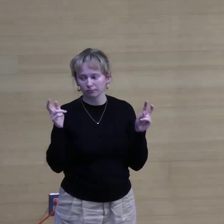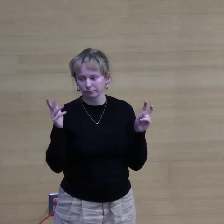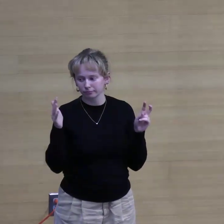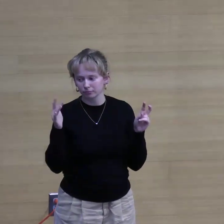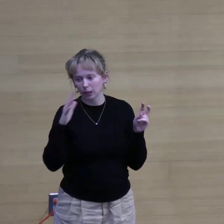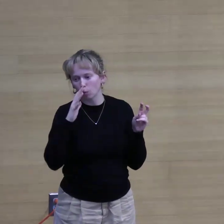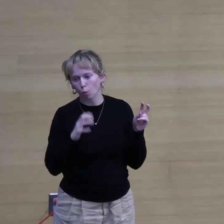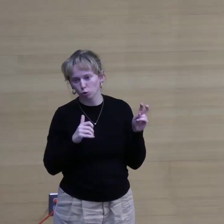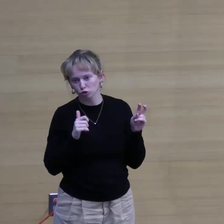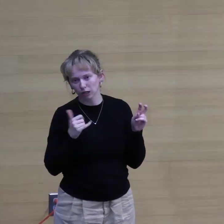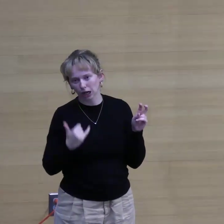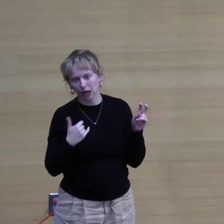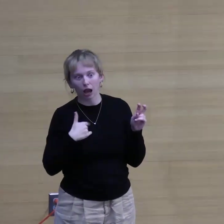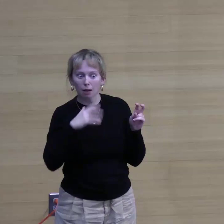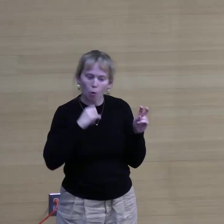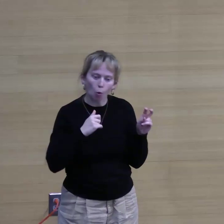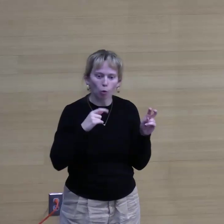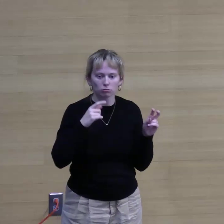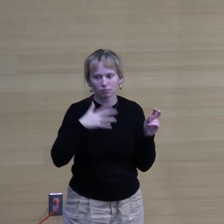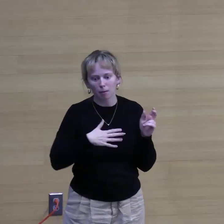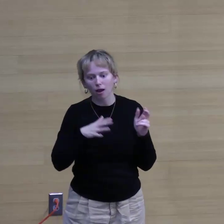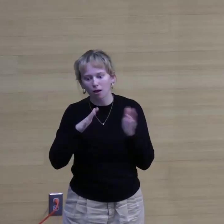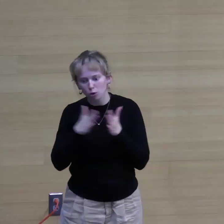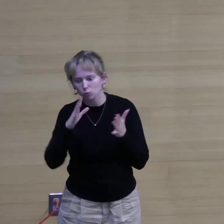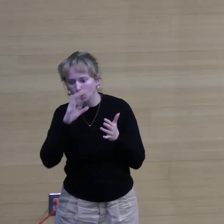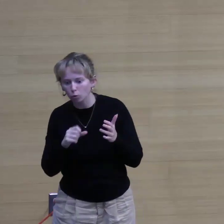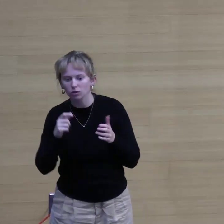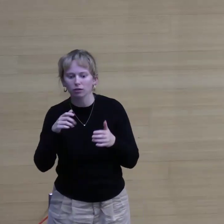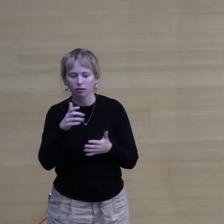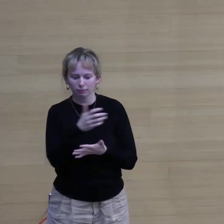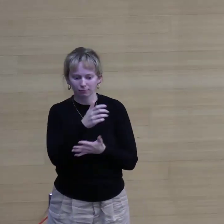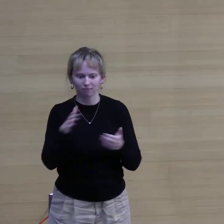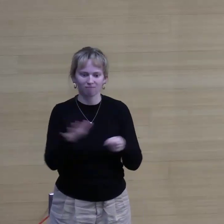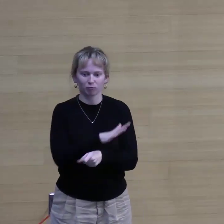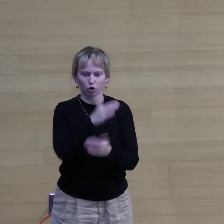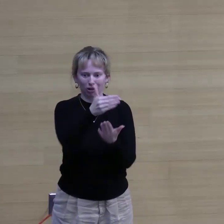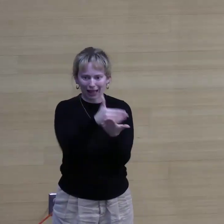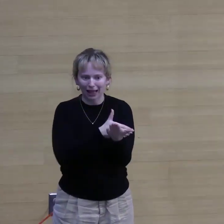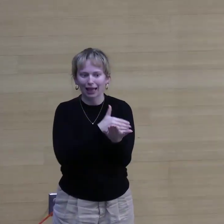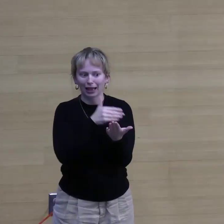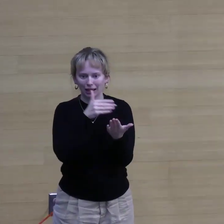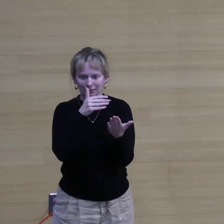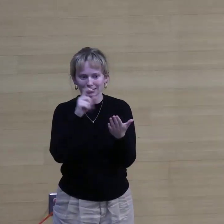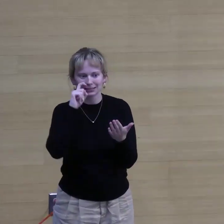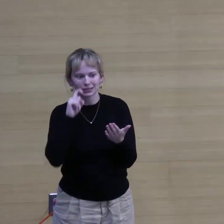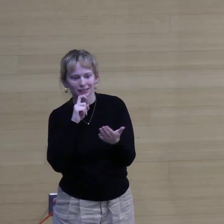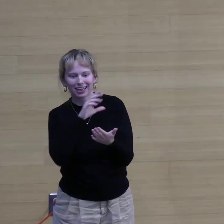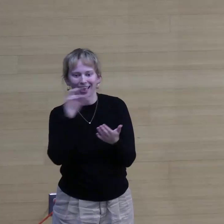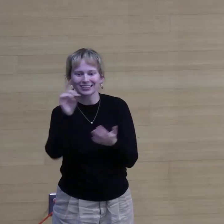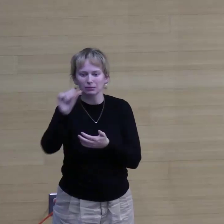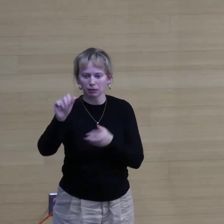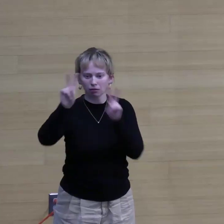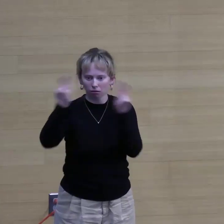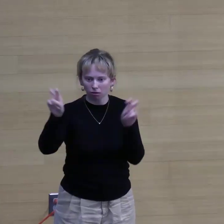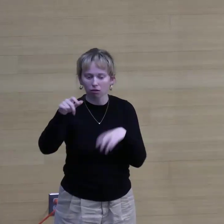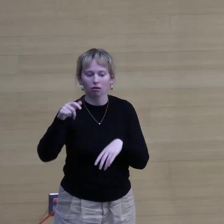it's older now, like all my books are old because I'm old. The Ultimate Guide to Sex and Disability was one I was thinking about. There's one